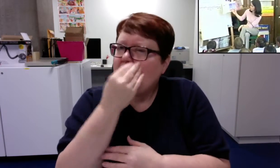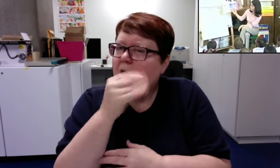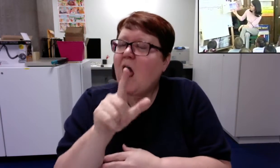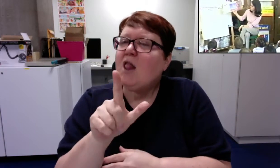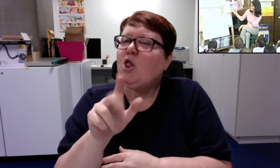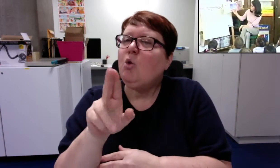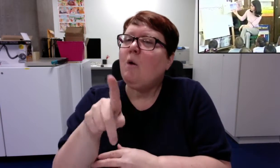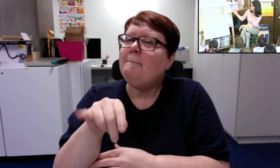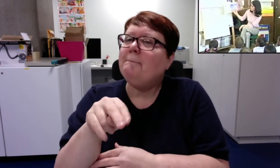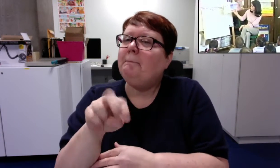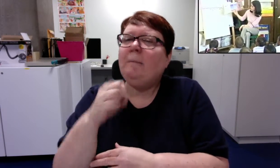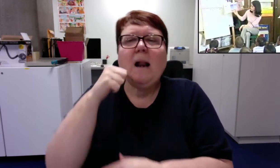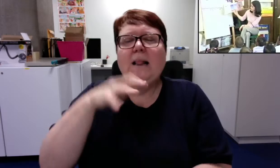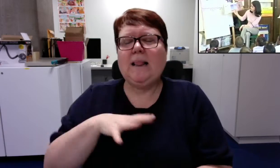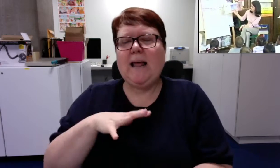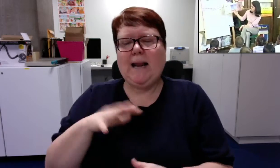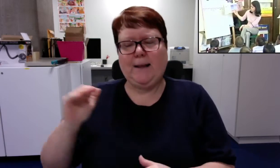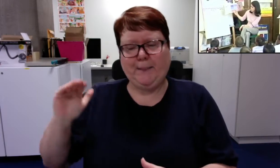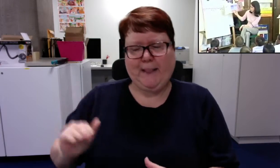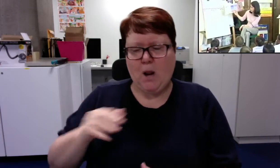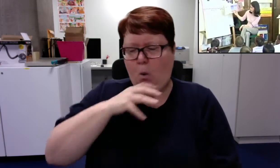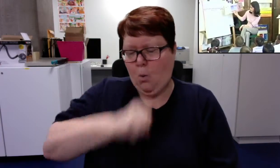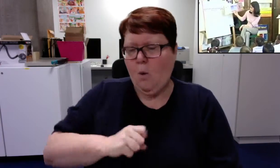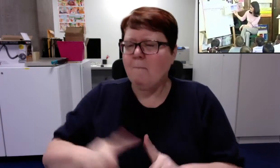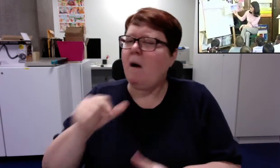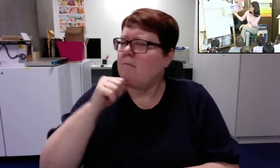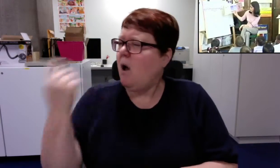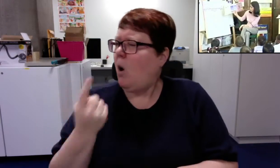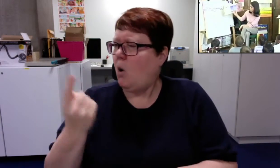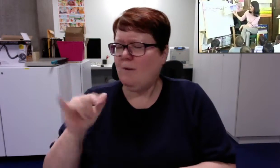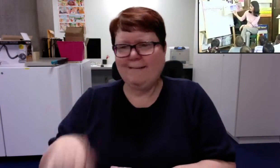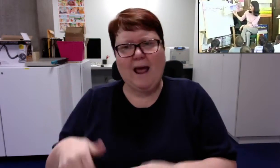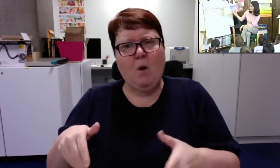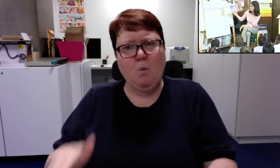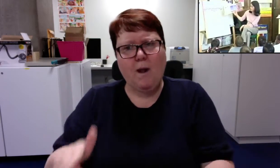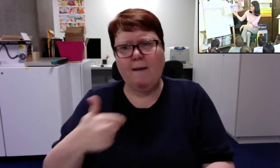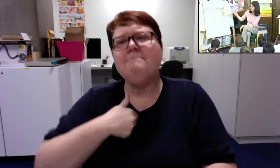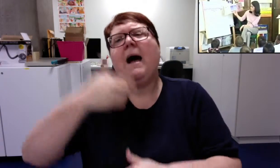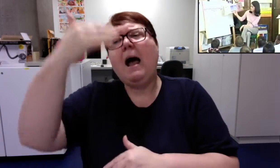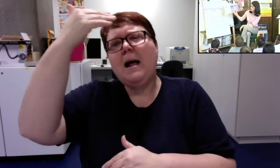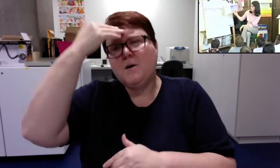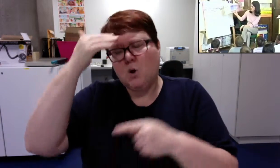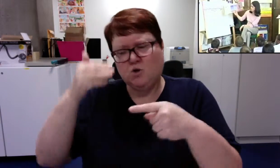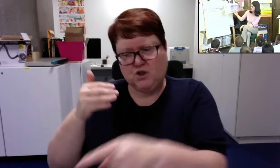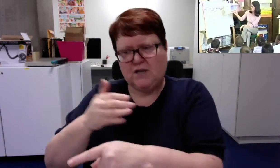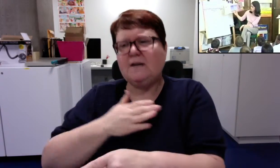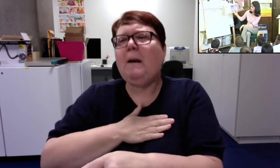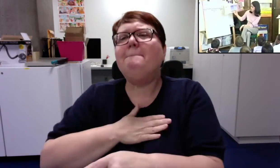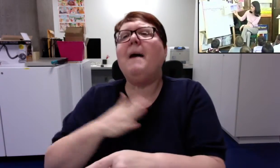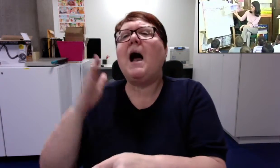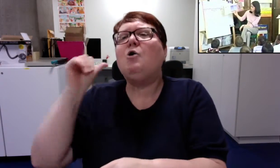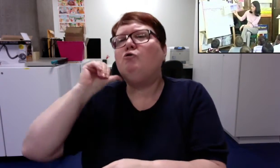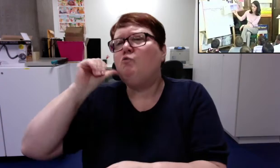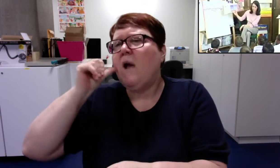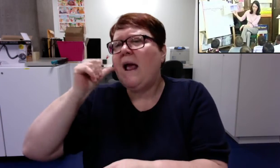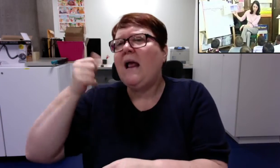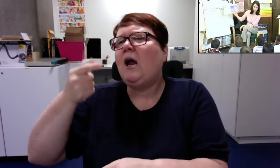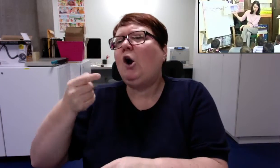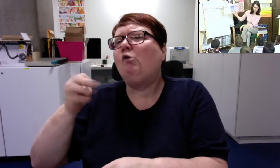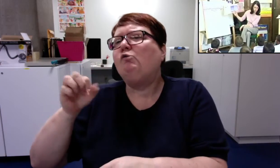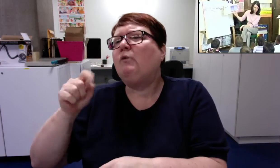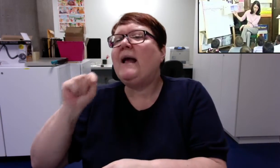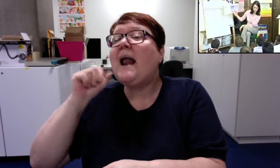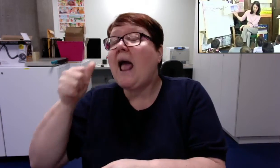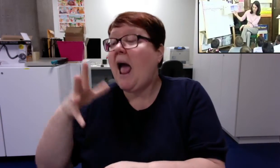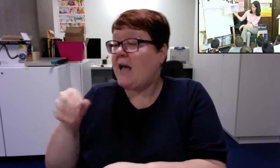lupine lady is little and old, but she has not always been that way. I know. She is my great aunt, and she